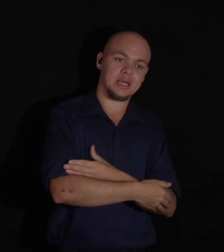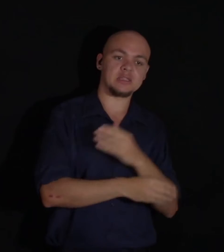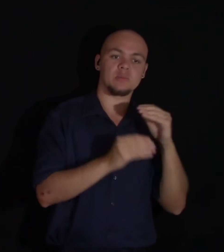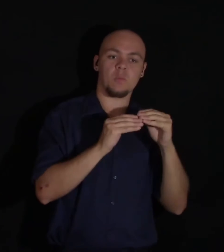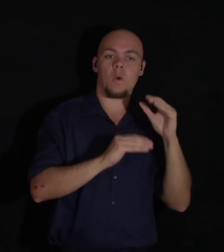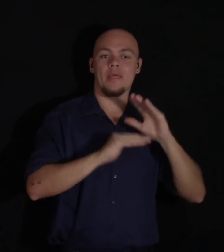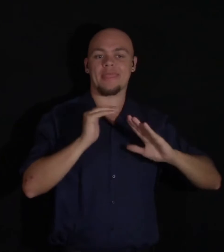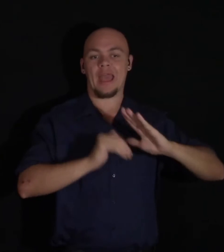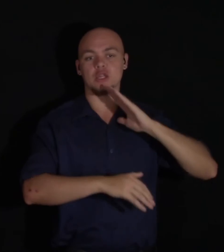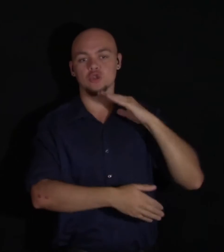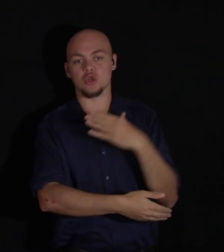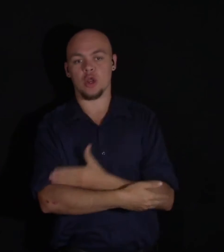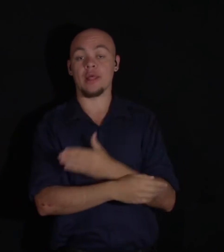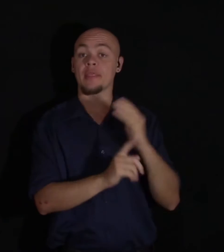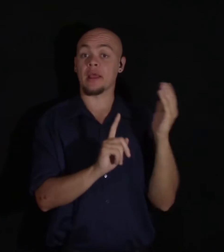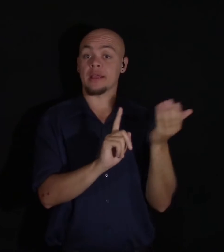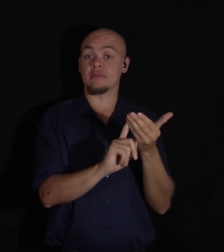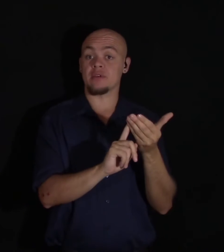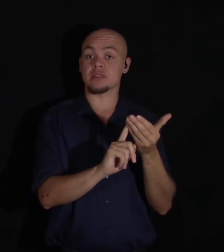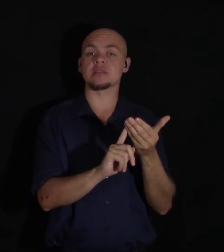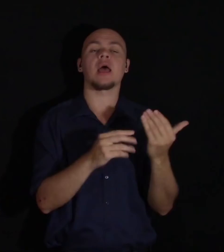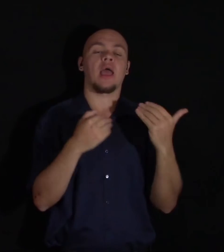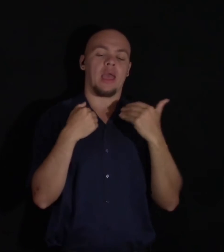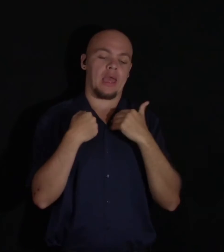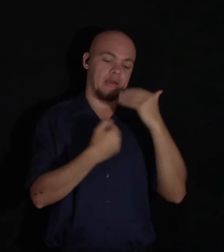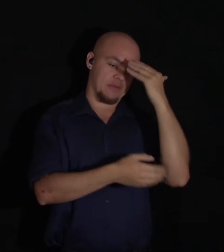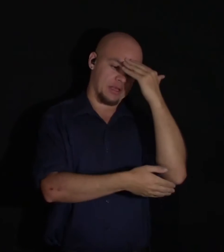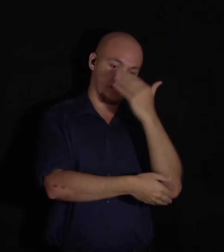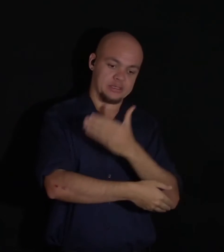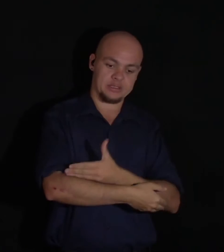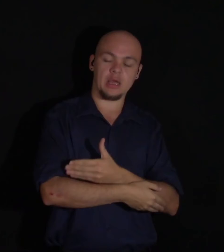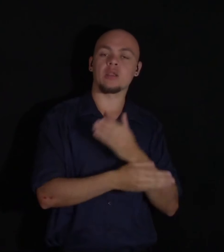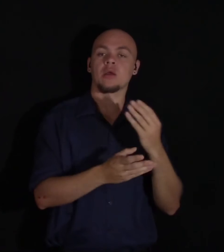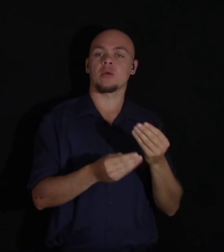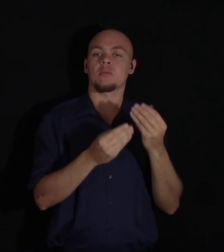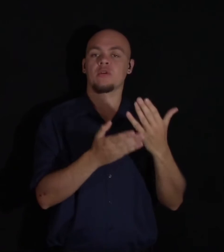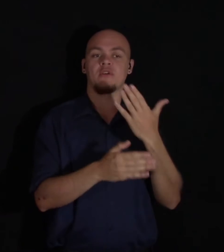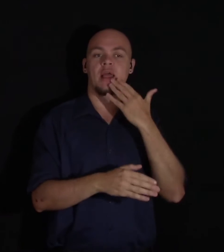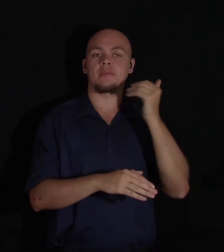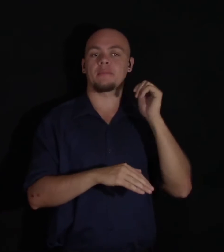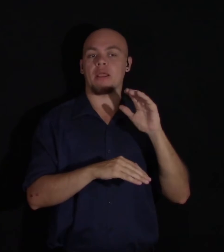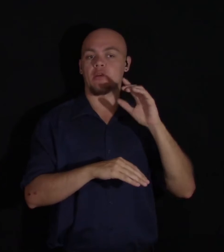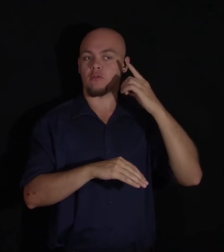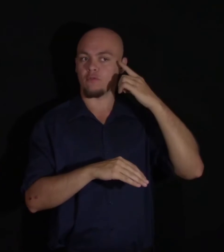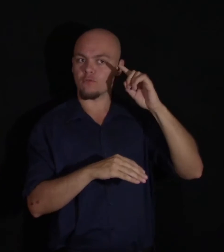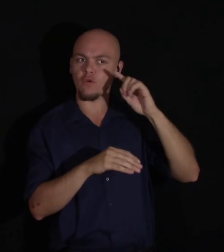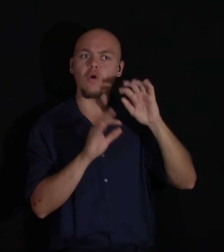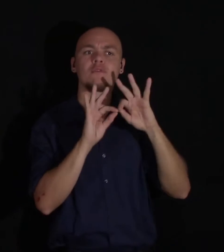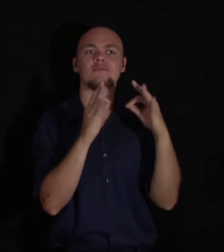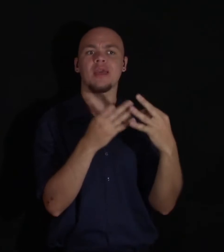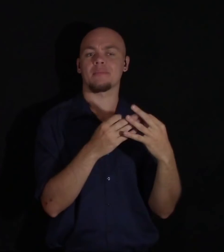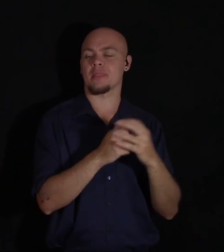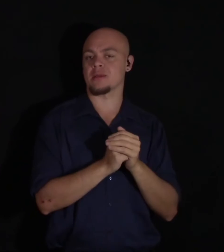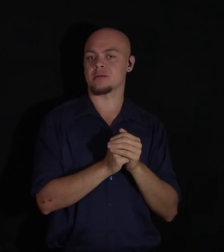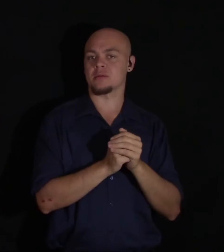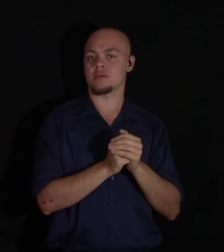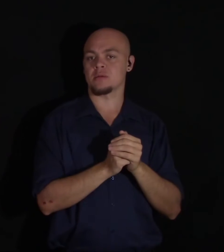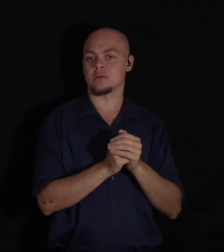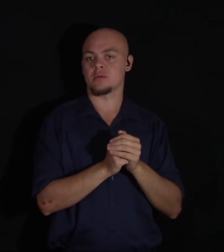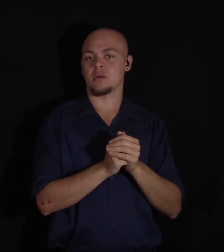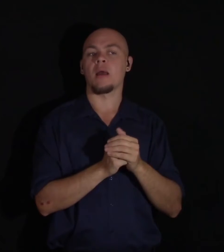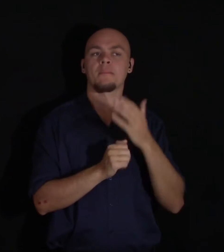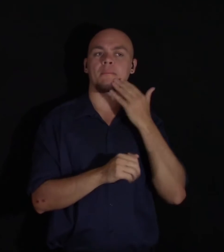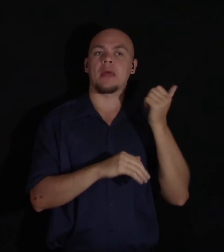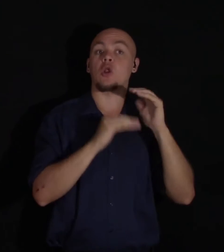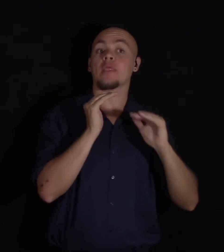genuinely convinced that having a son means that that son can better provide for their family or better provide for the family than a daughter